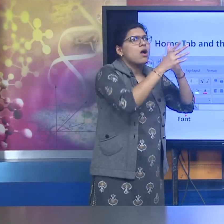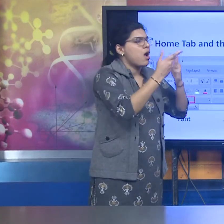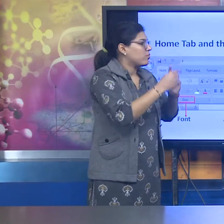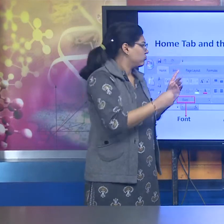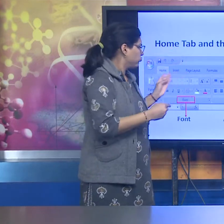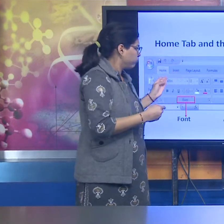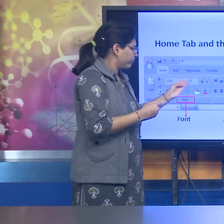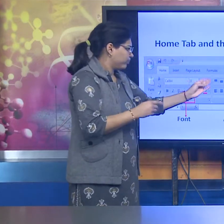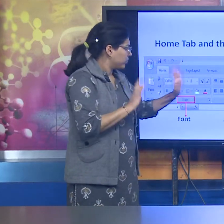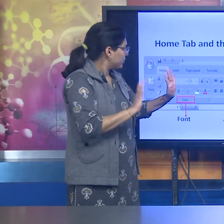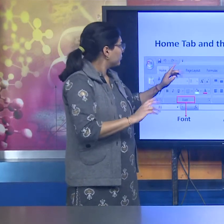and